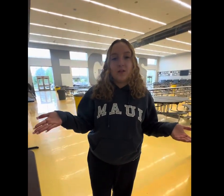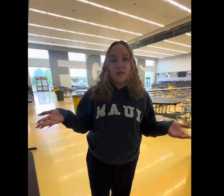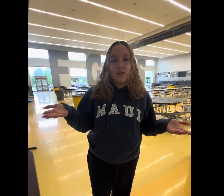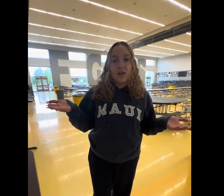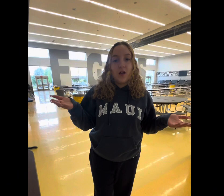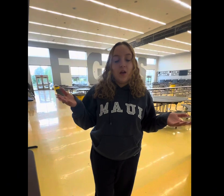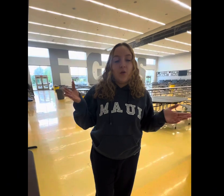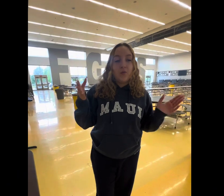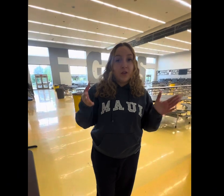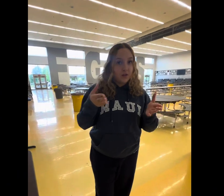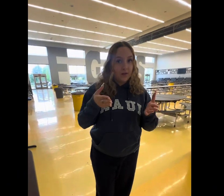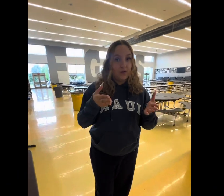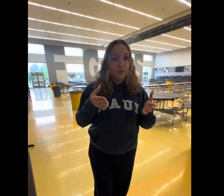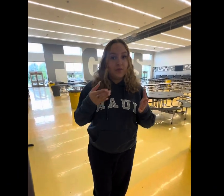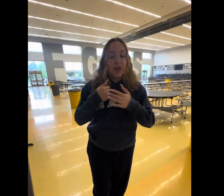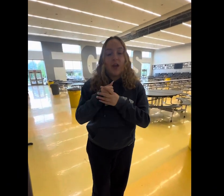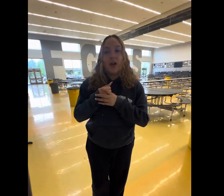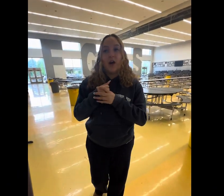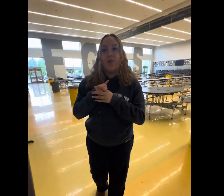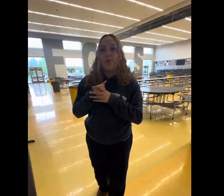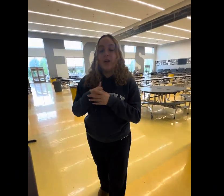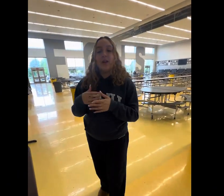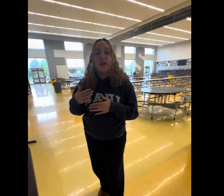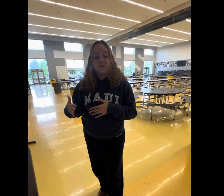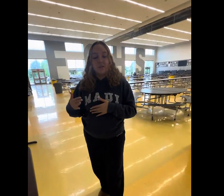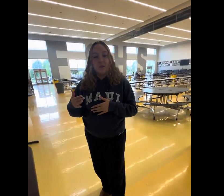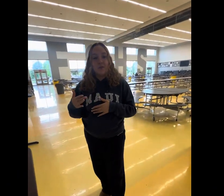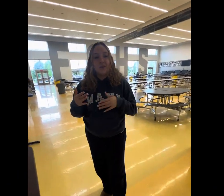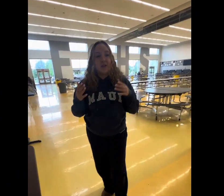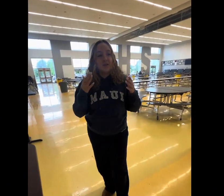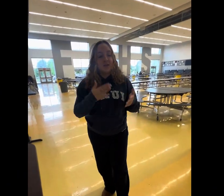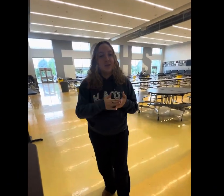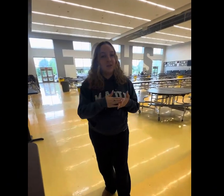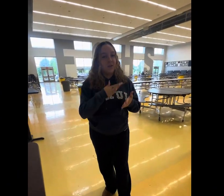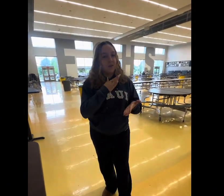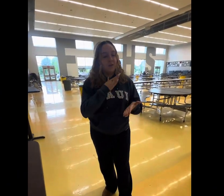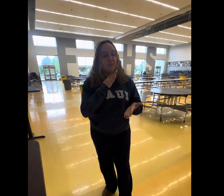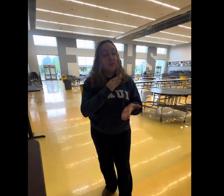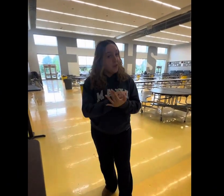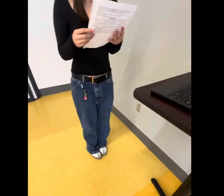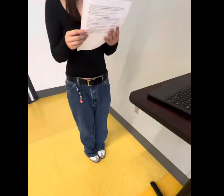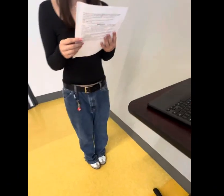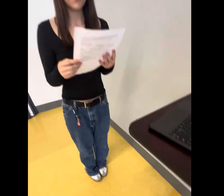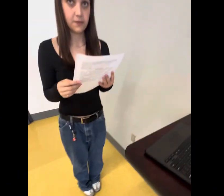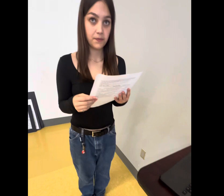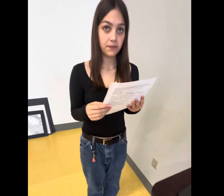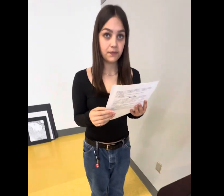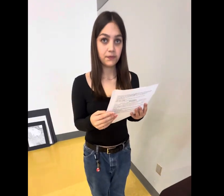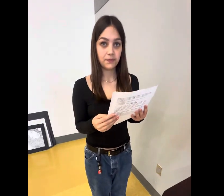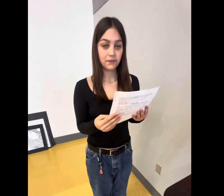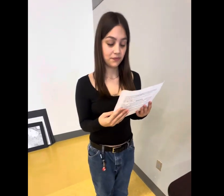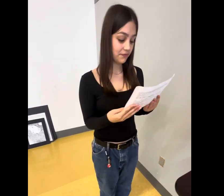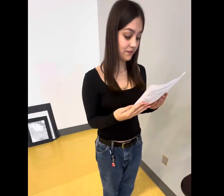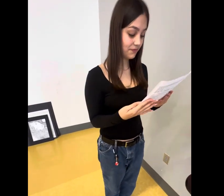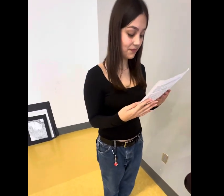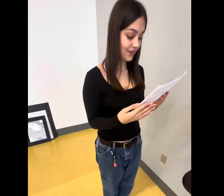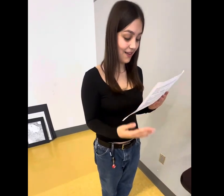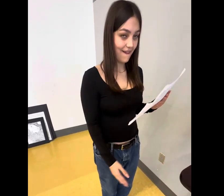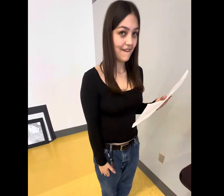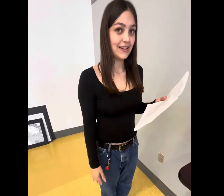basically read the novel and write an essay about it and the theme. Kelcey, what was our third unit we covered